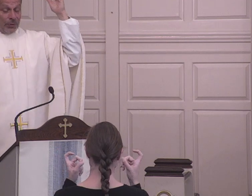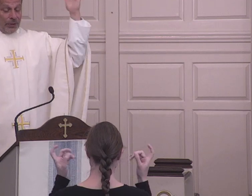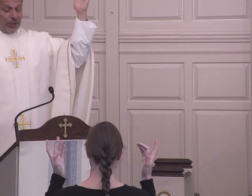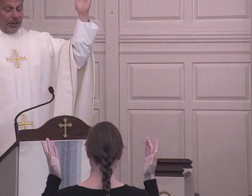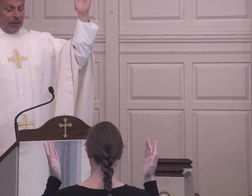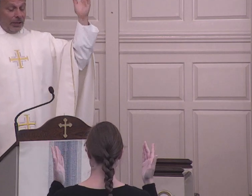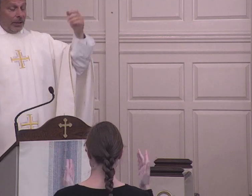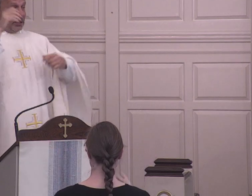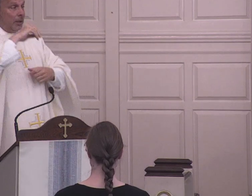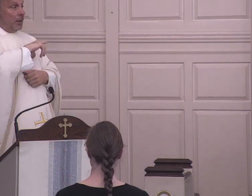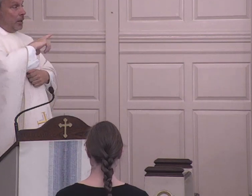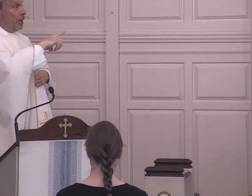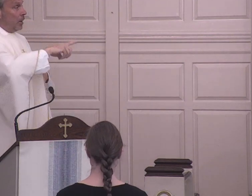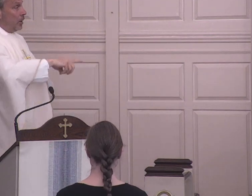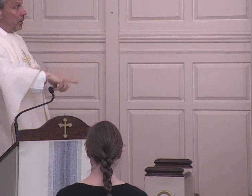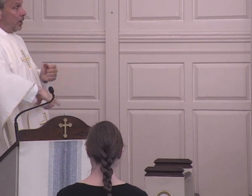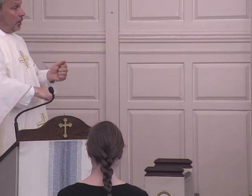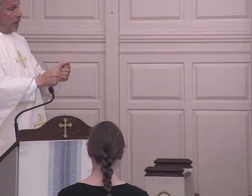Alleluia.